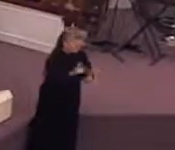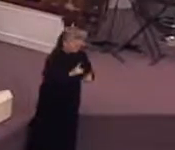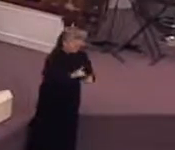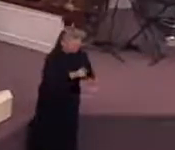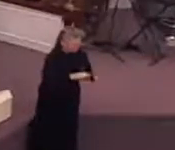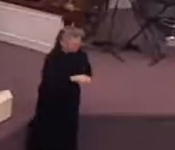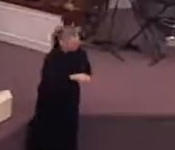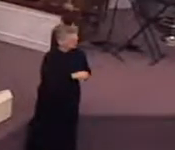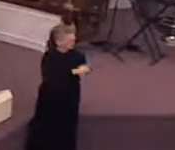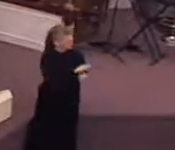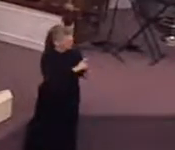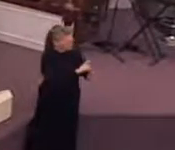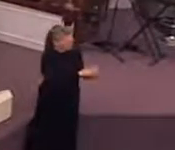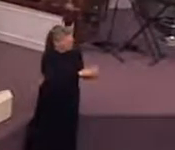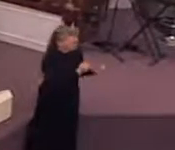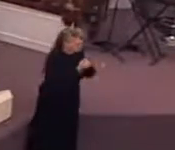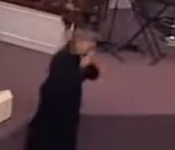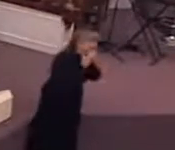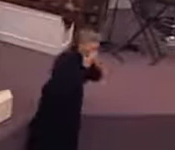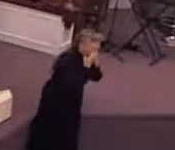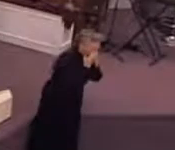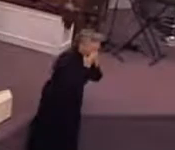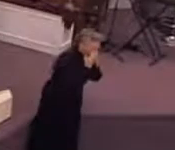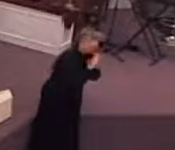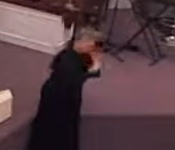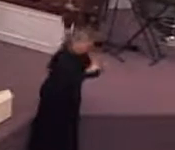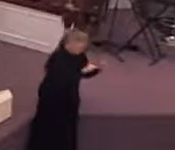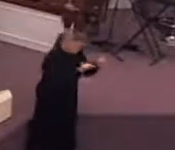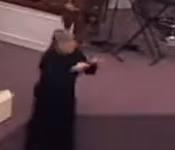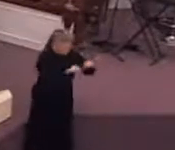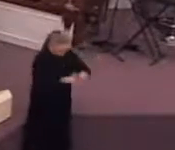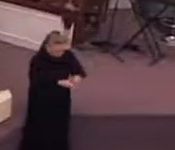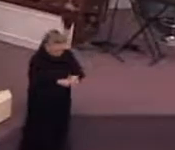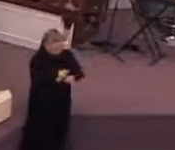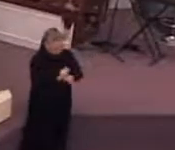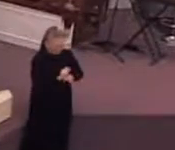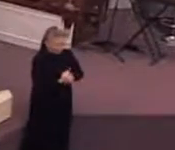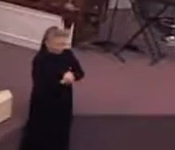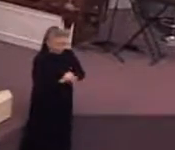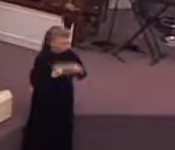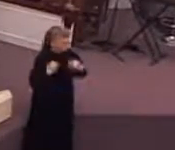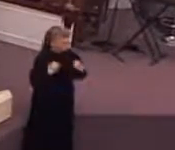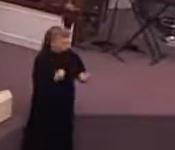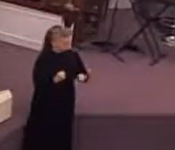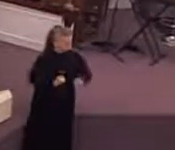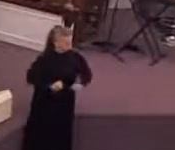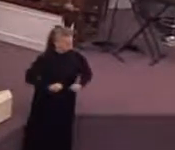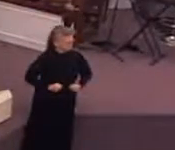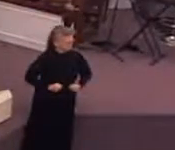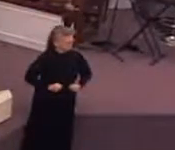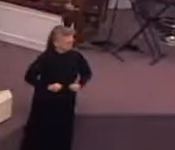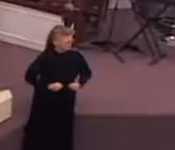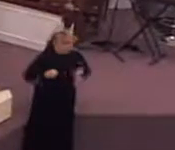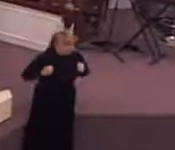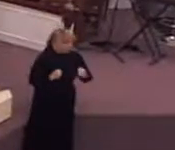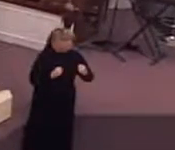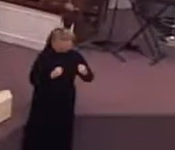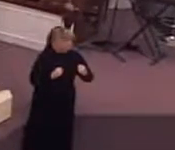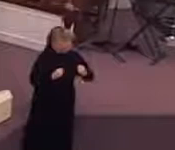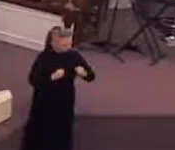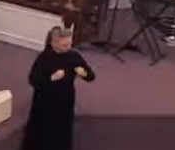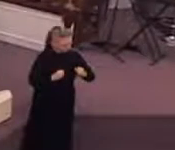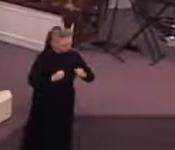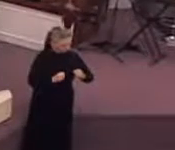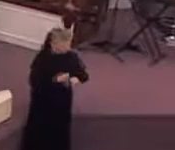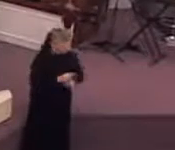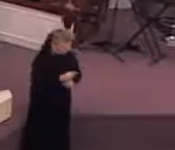amen, they were fearful. But when you went into the book of Acts, amen, they were courageous and they were bold.